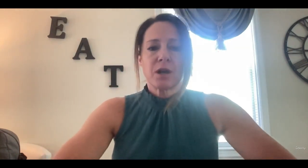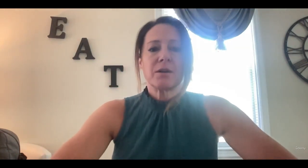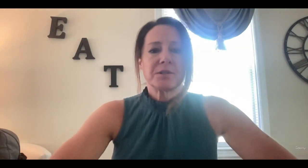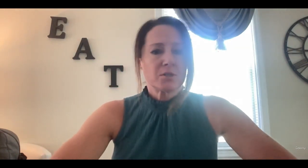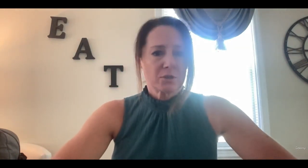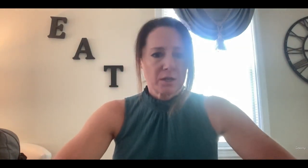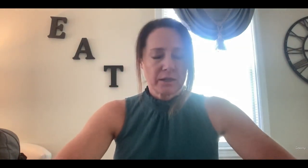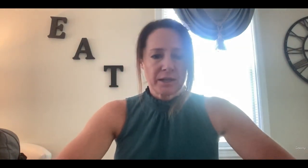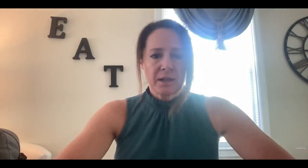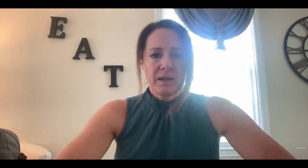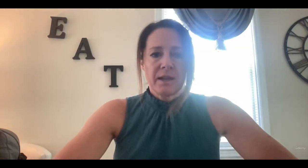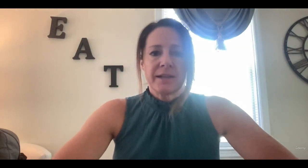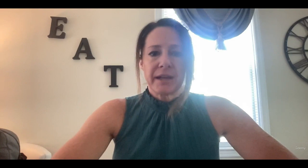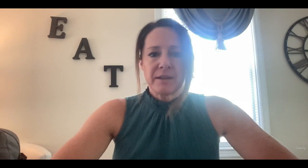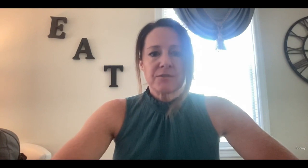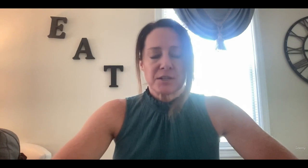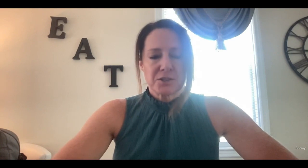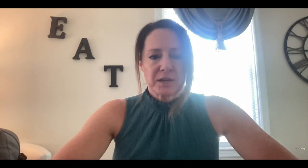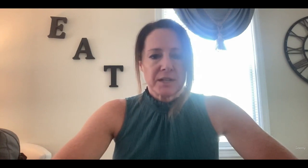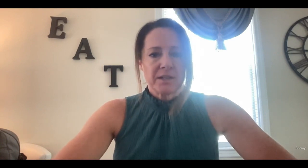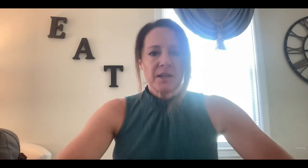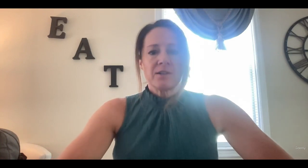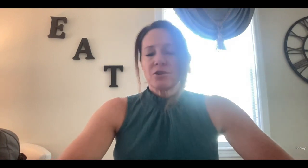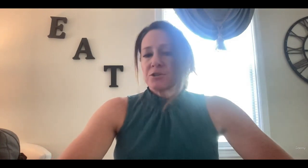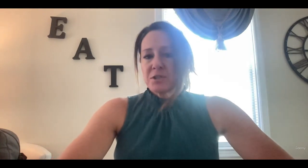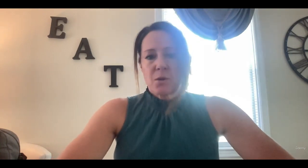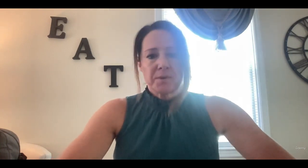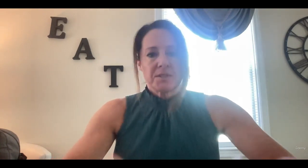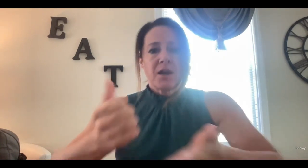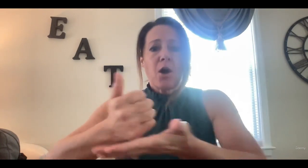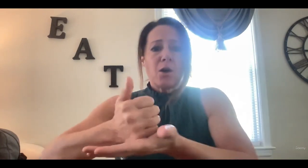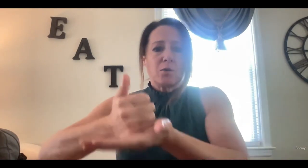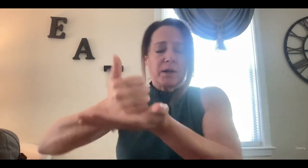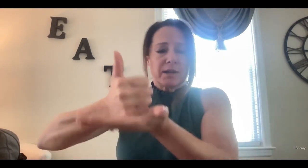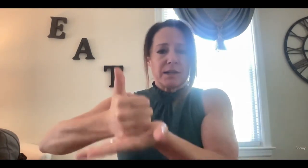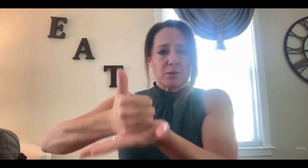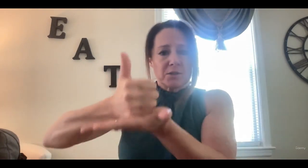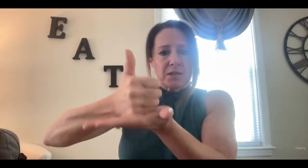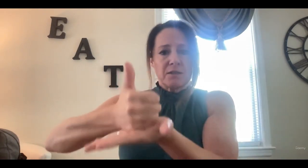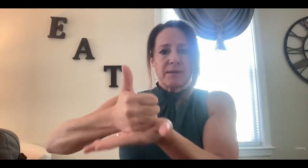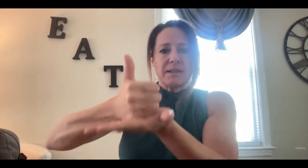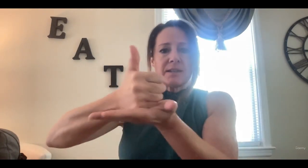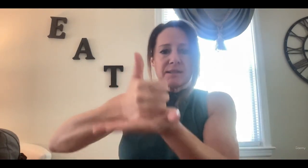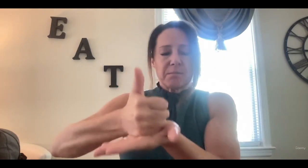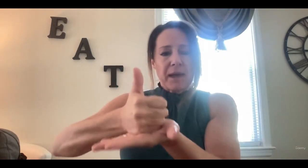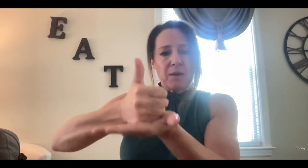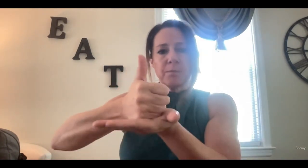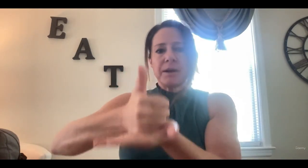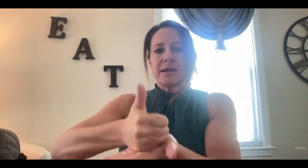is struggling and getting frustrated, you're just going to say, oh, it looks like you might need some help. Can